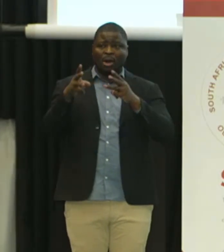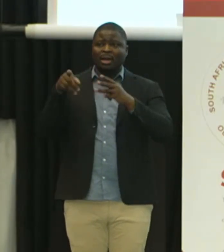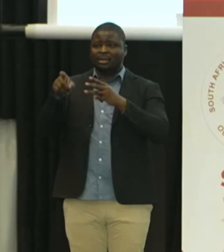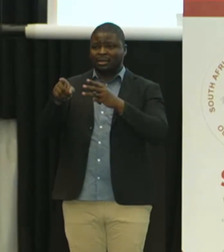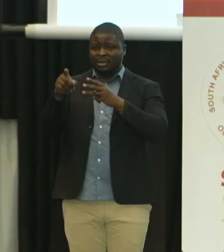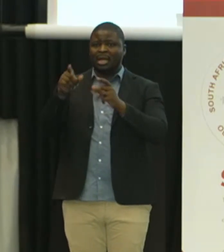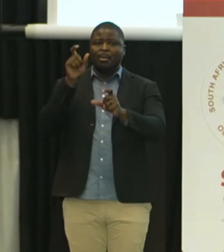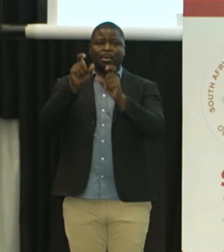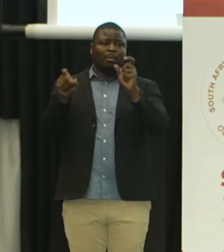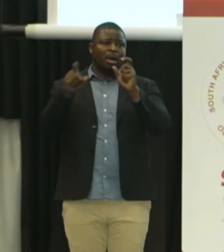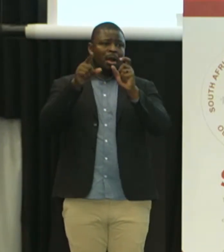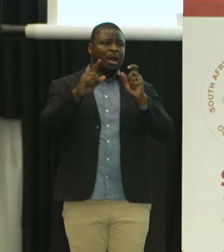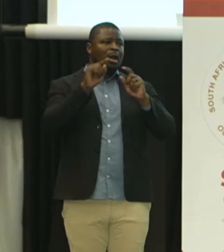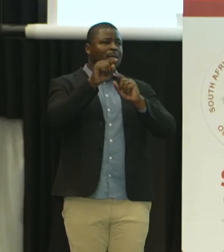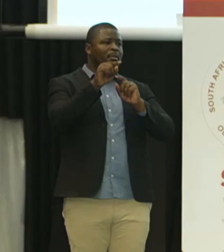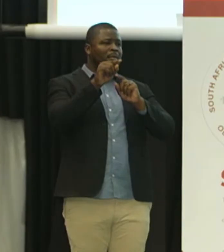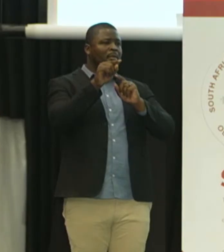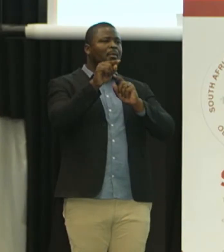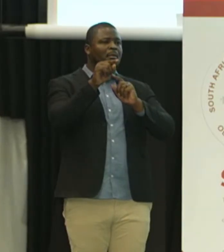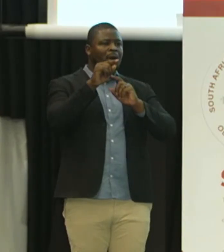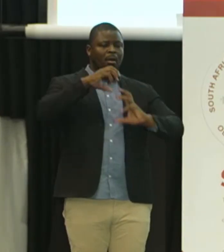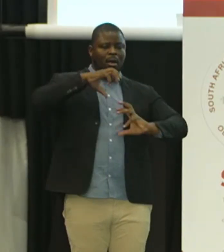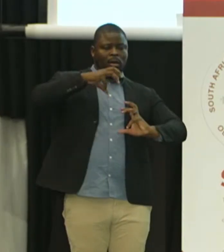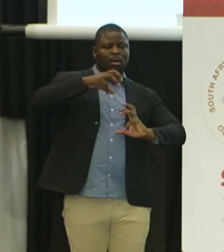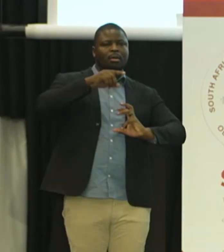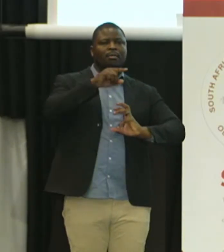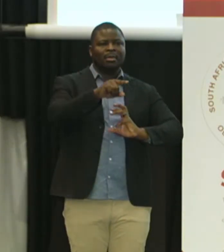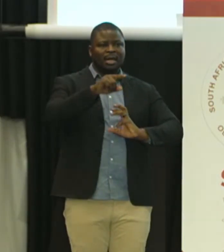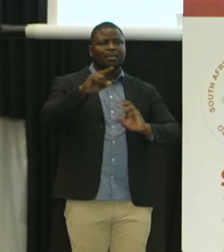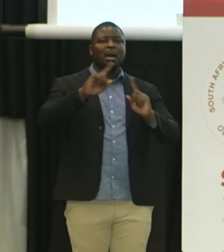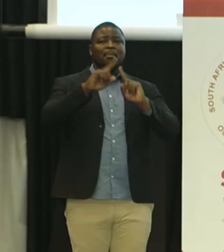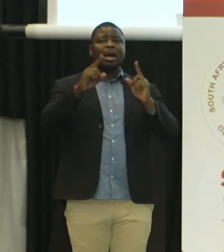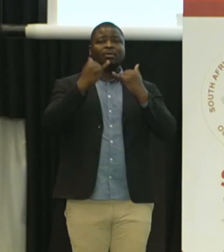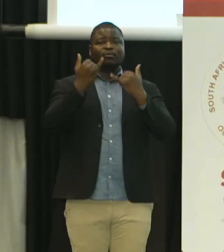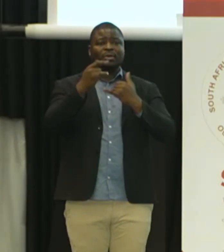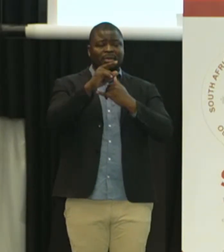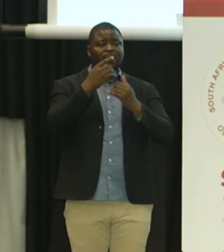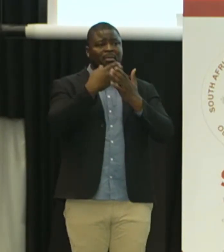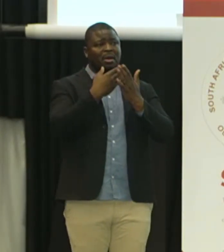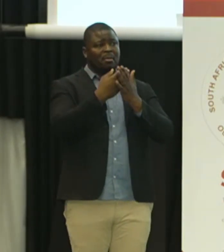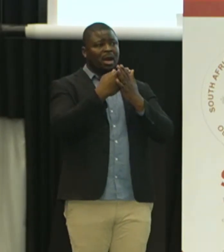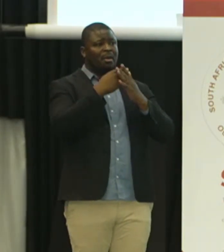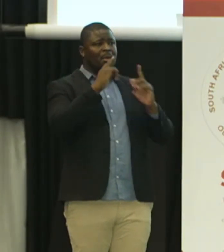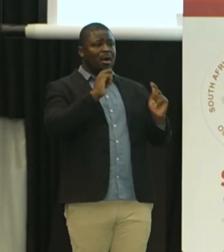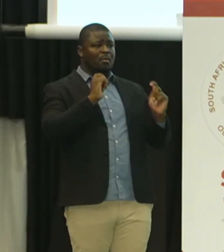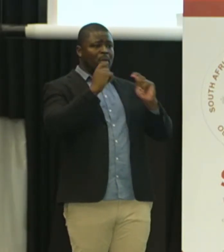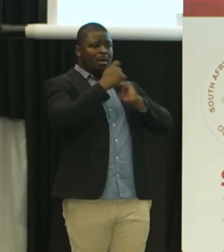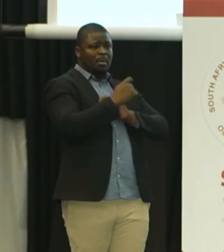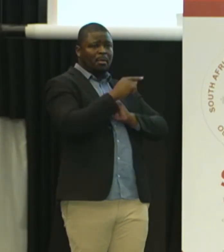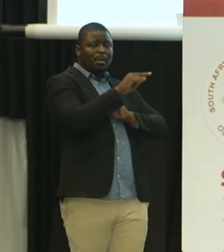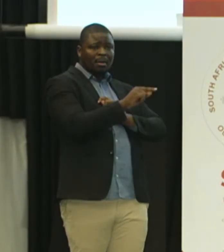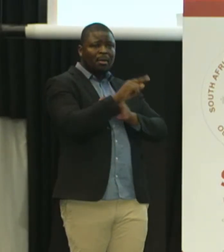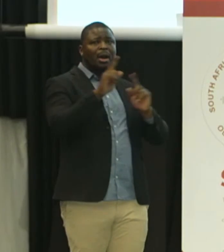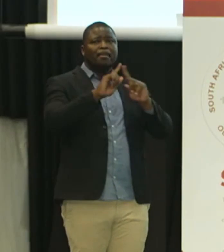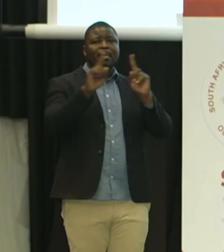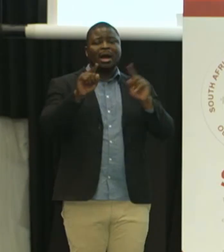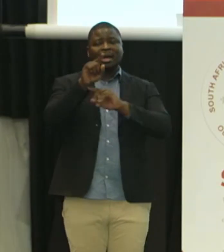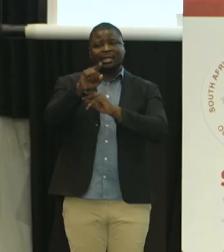converted. But for those of you that aren't, I hope that we can convert you today to fight the cause for us, with